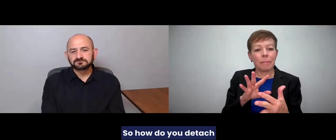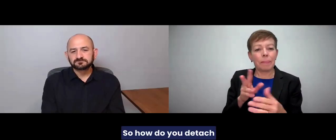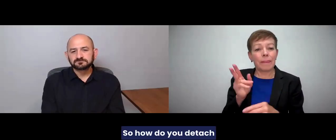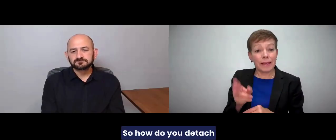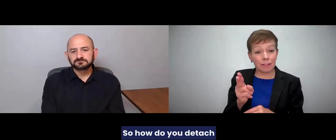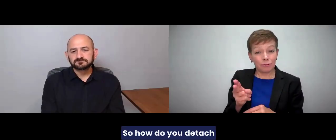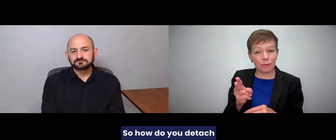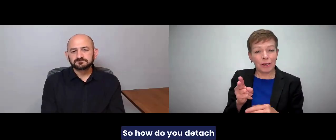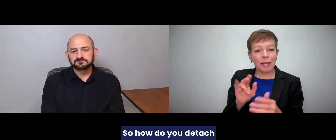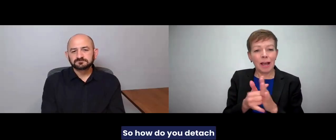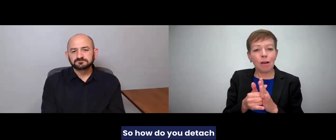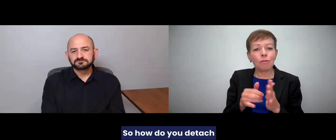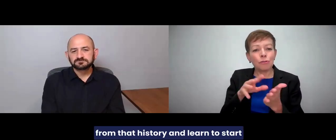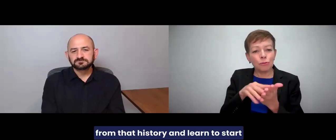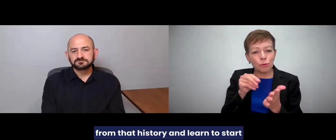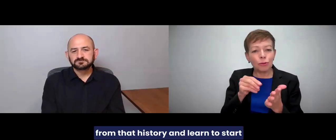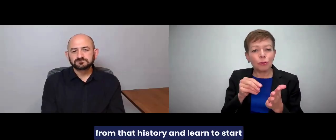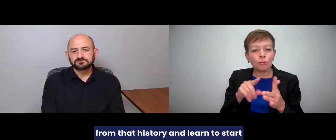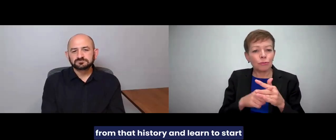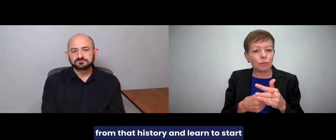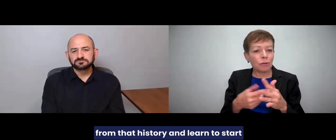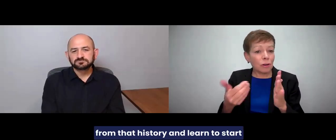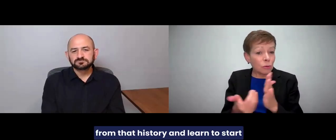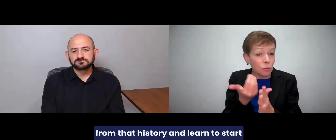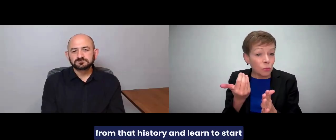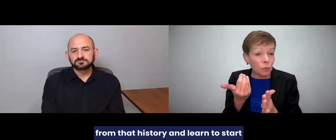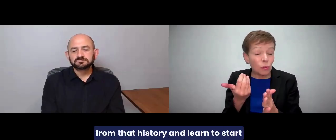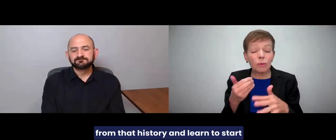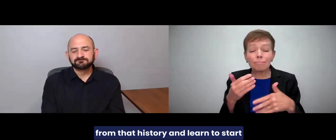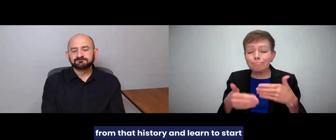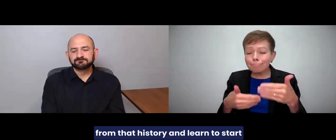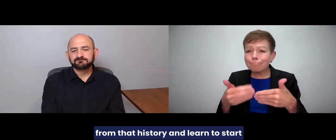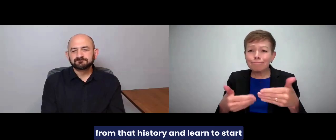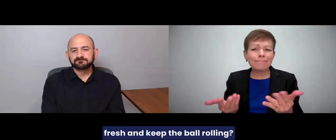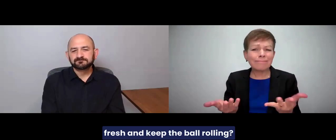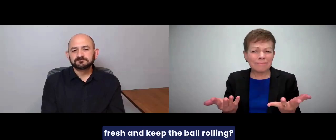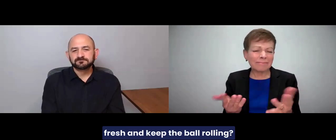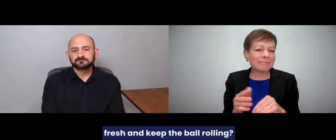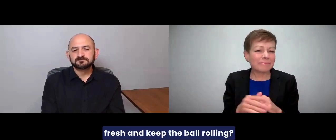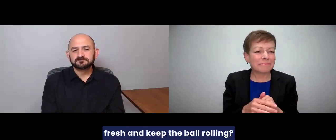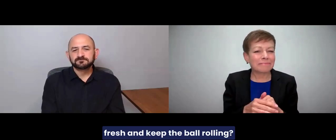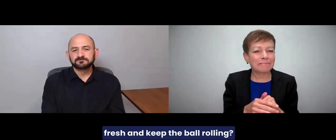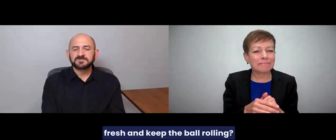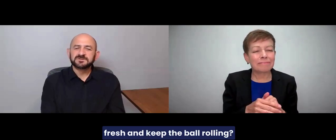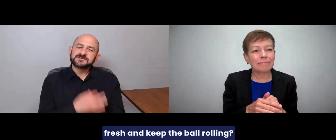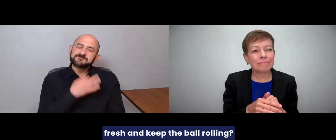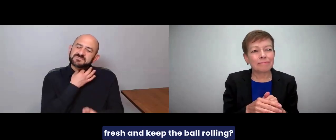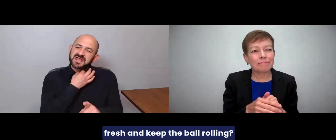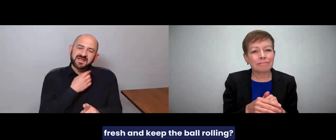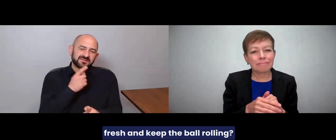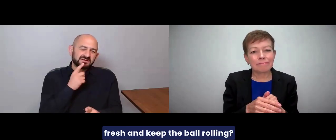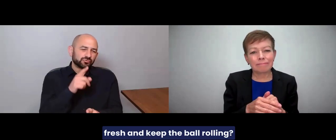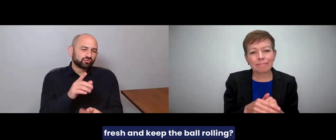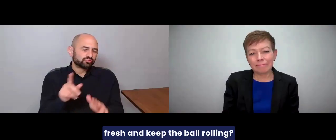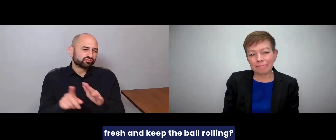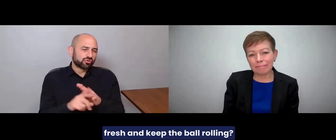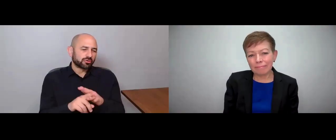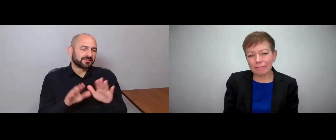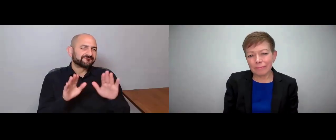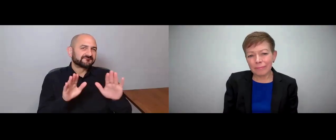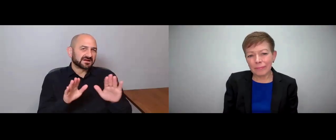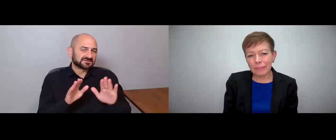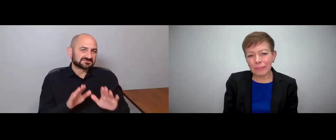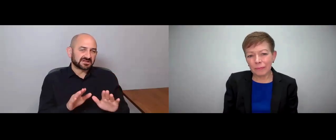So how do you detach from that history and learn to start fresh and keep the ball